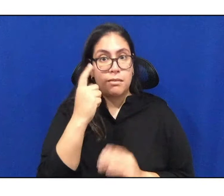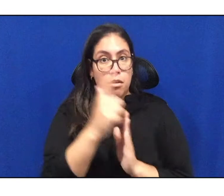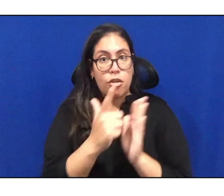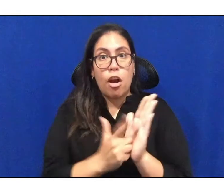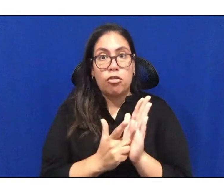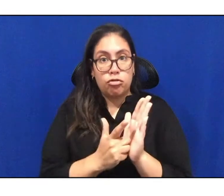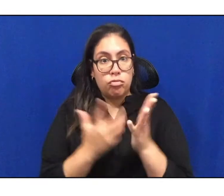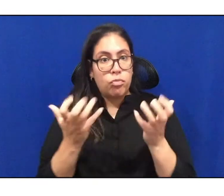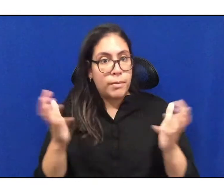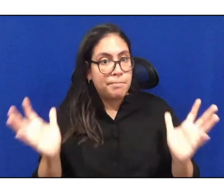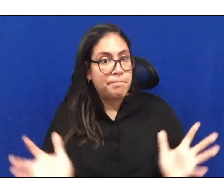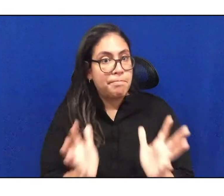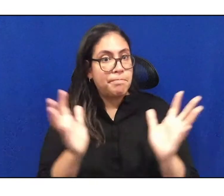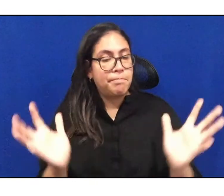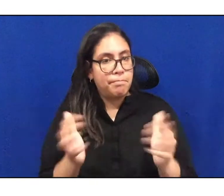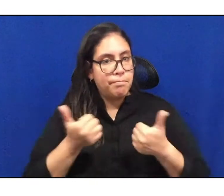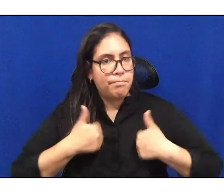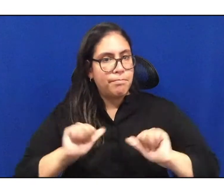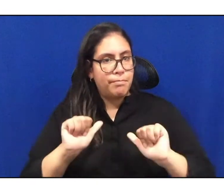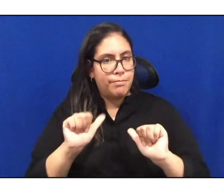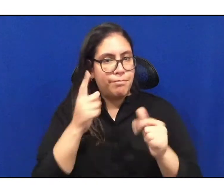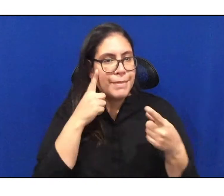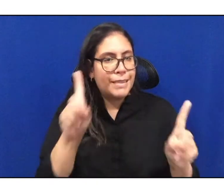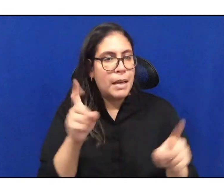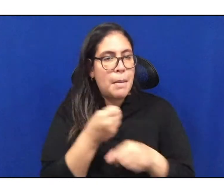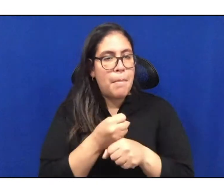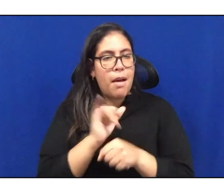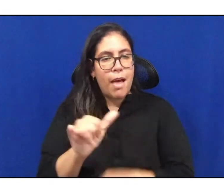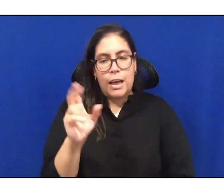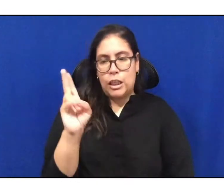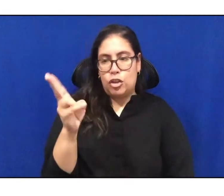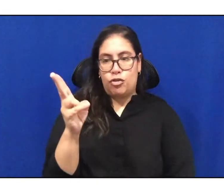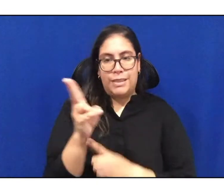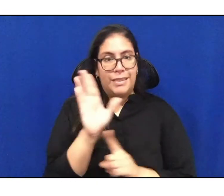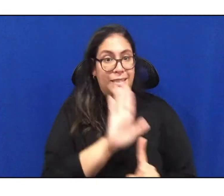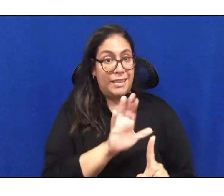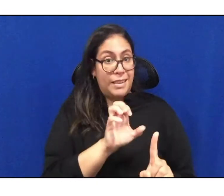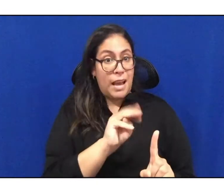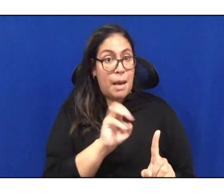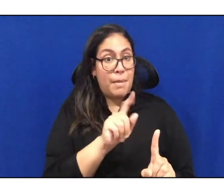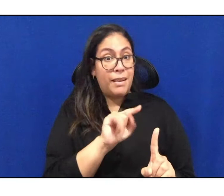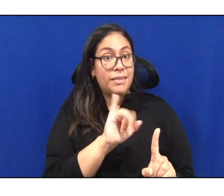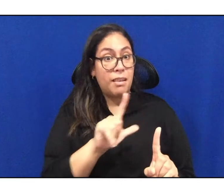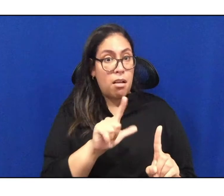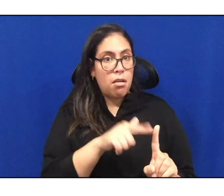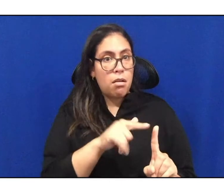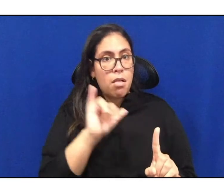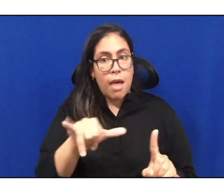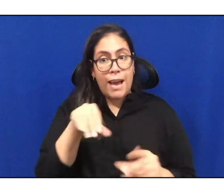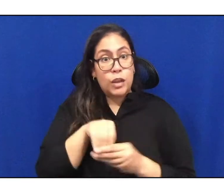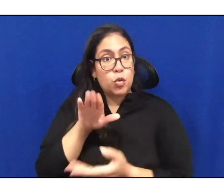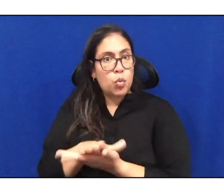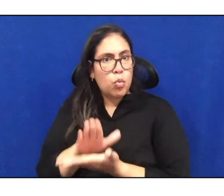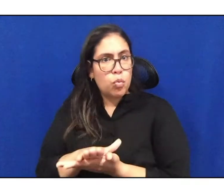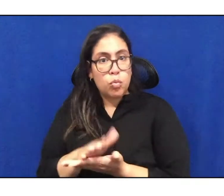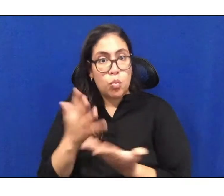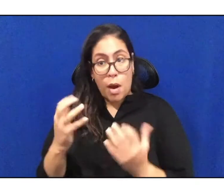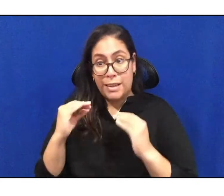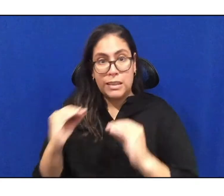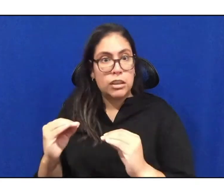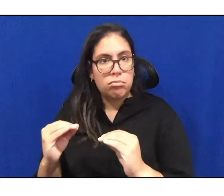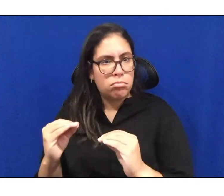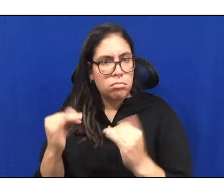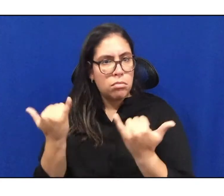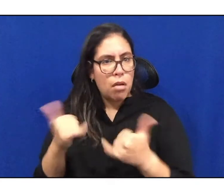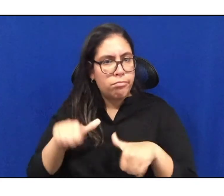instances succeeded in making the history of stories like Emmett Till's more difficult to teach. In Texas, for example, the Texas Senate has just